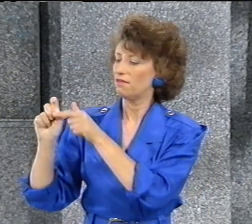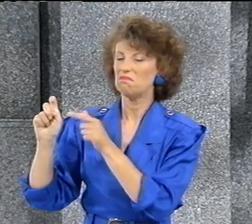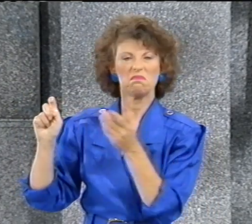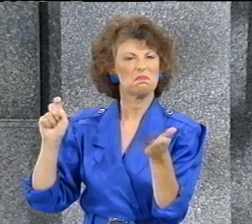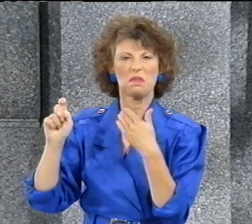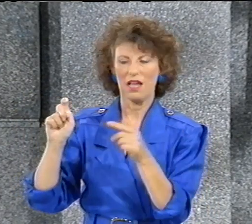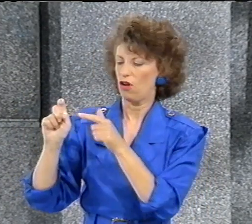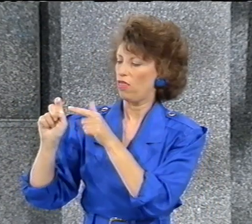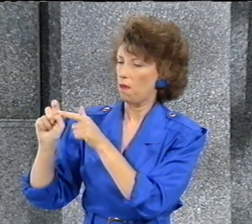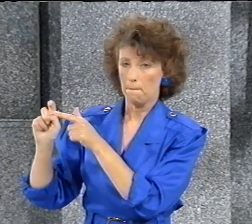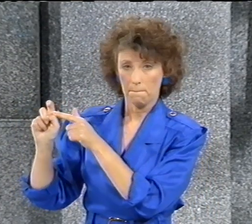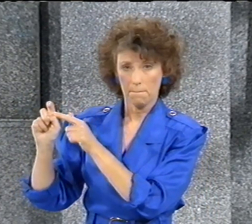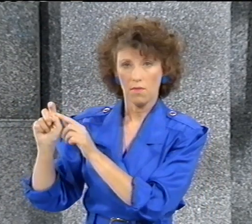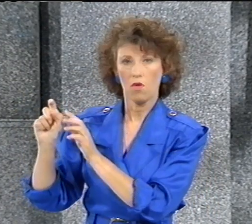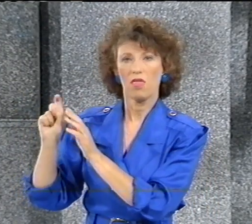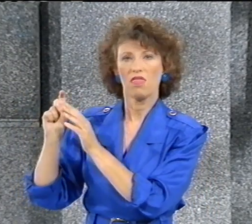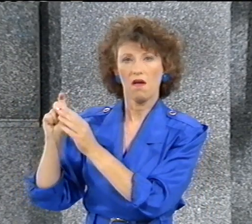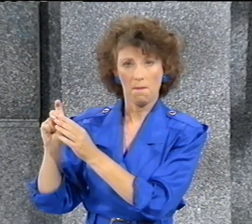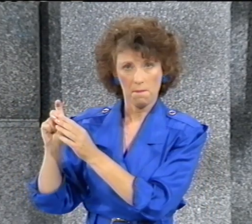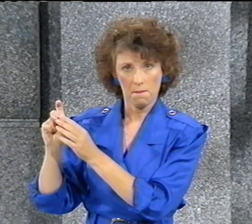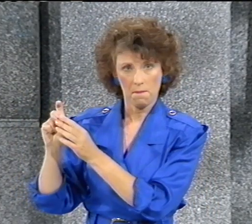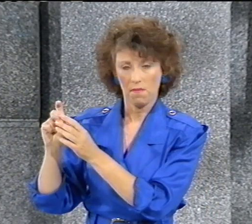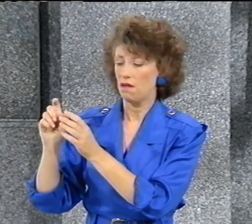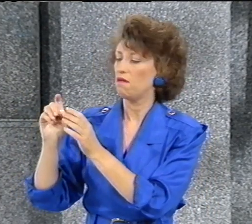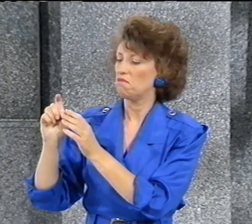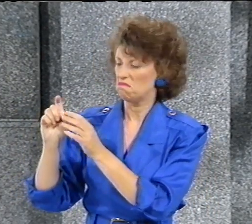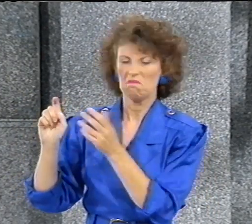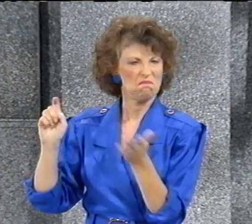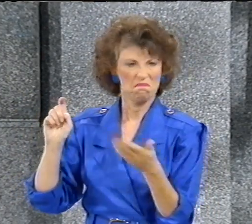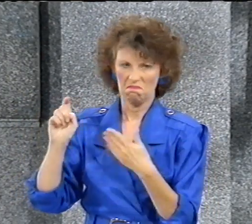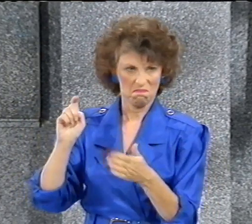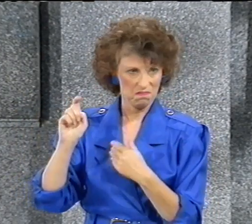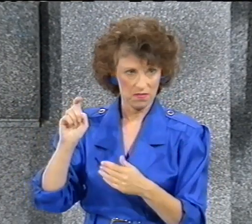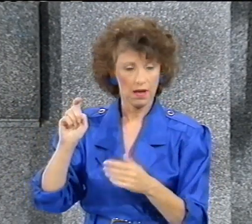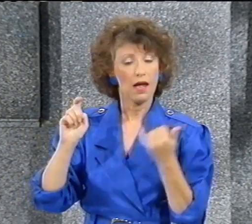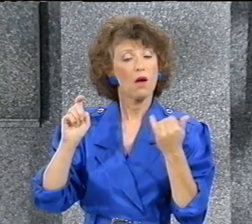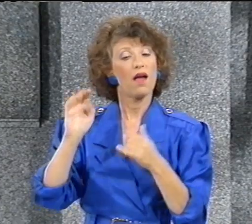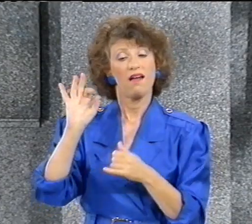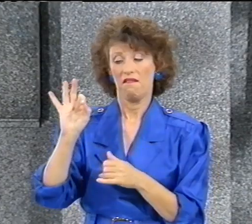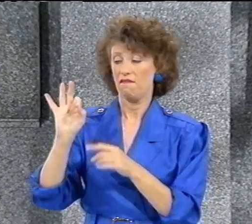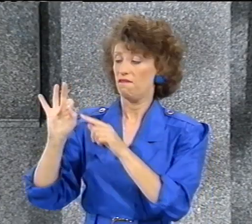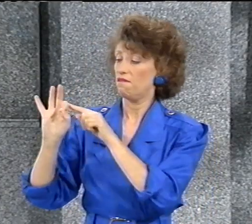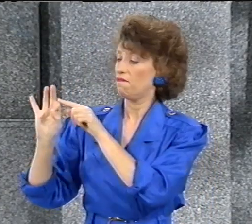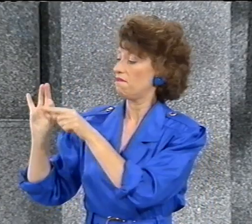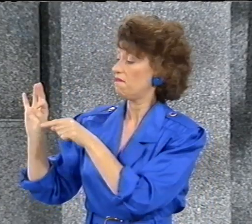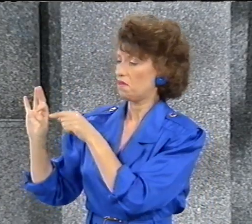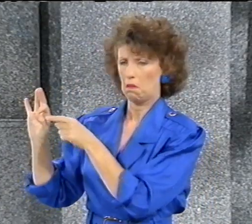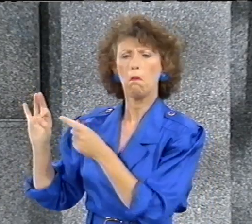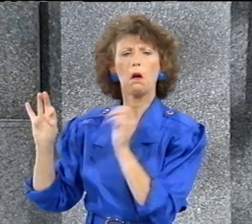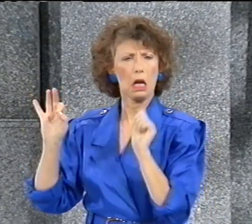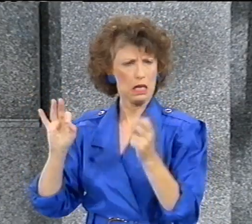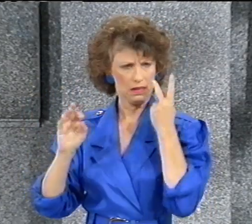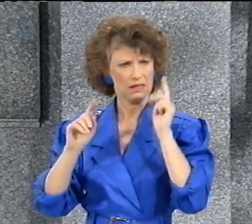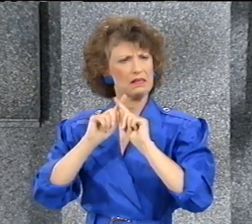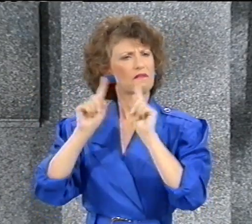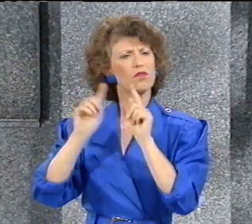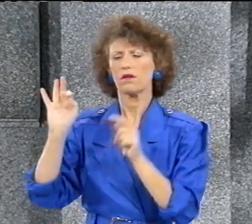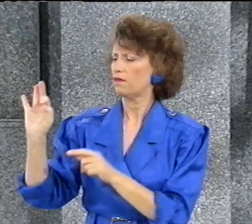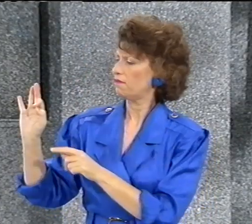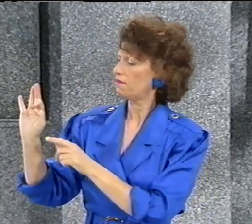It doesn't matter where you put your thumb for the X, outside your fingers or underneath. You will see different F